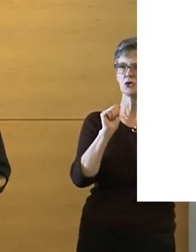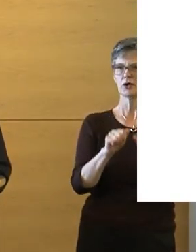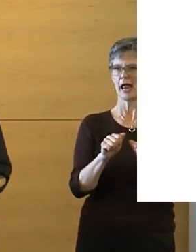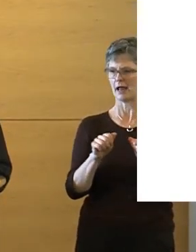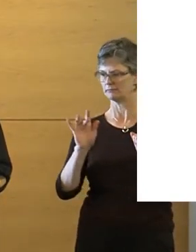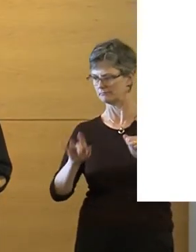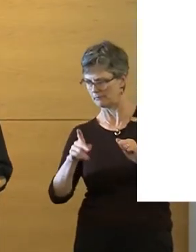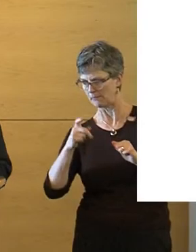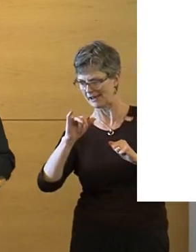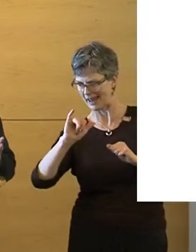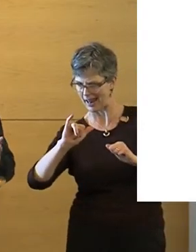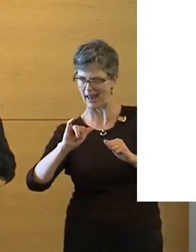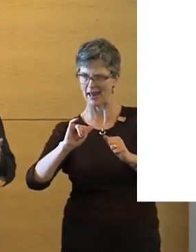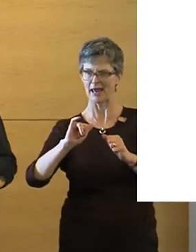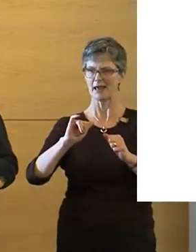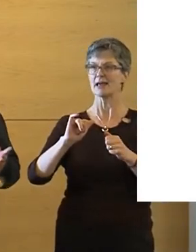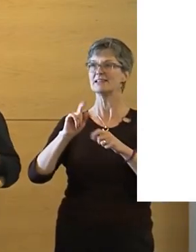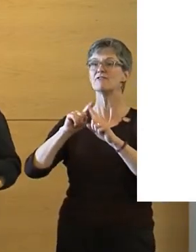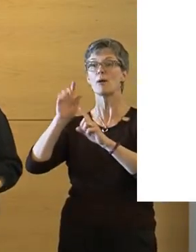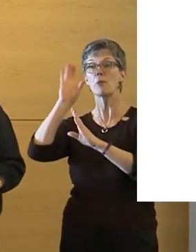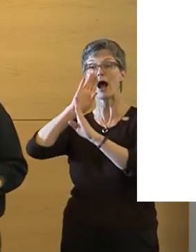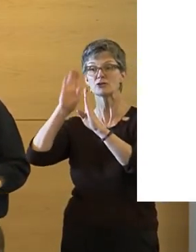video. And we've got,